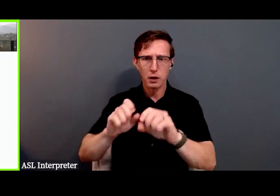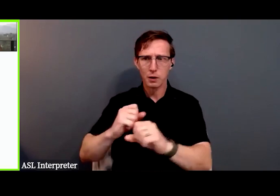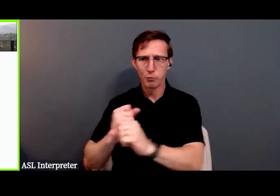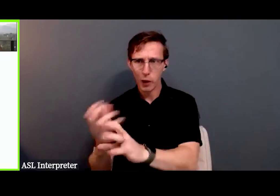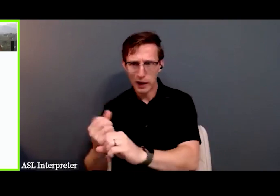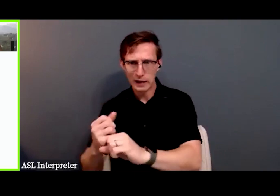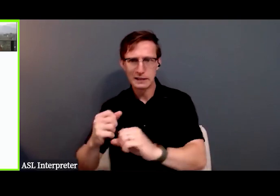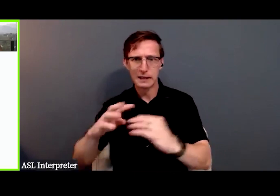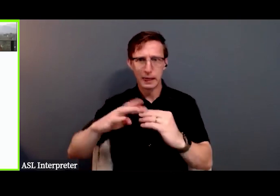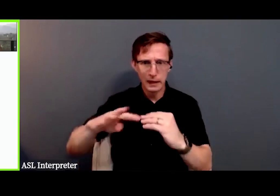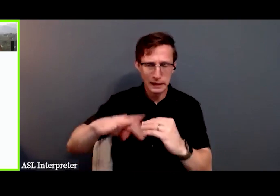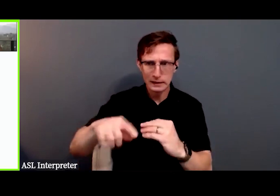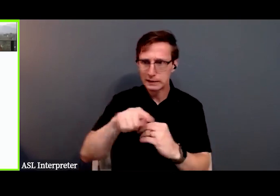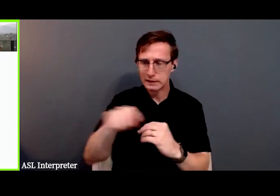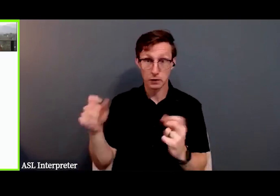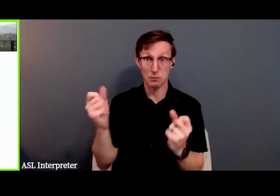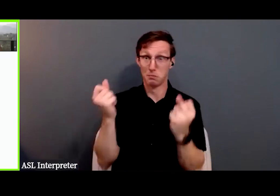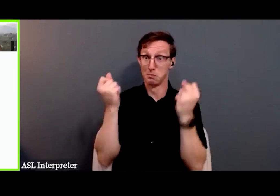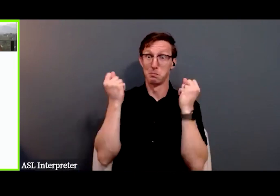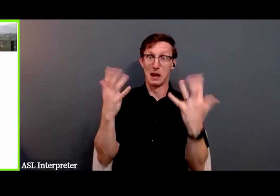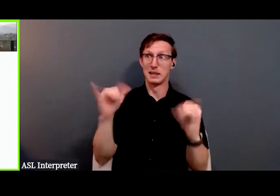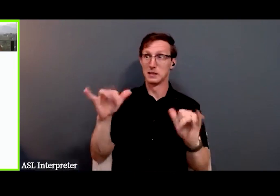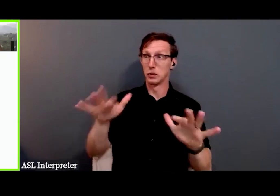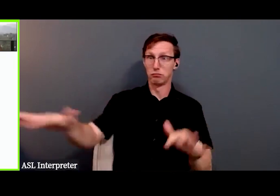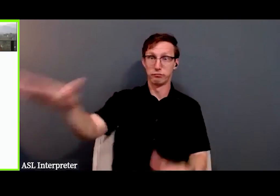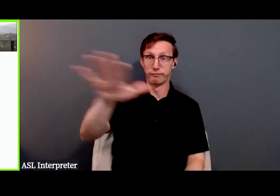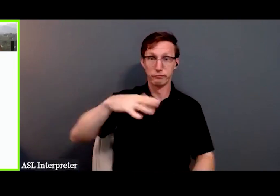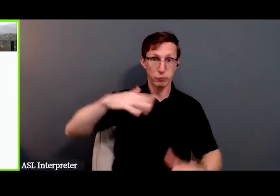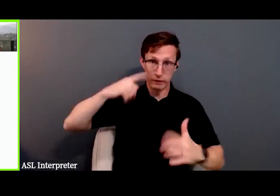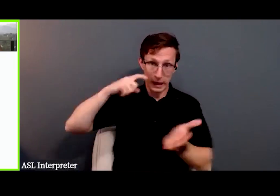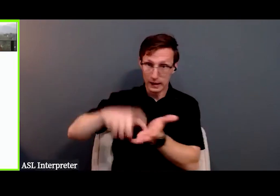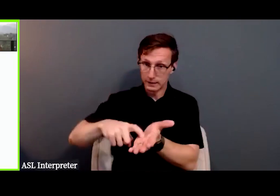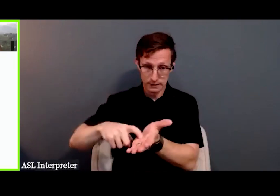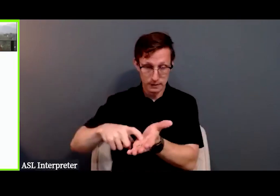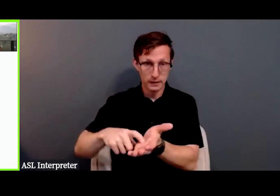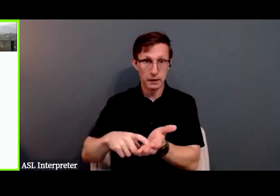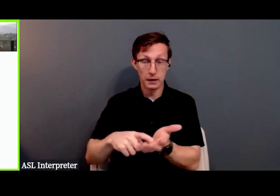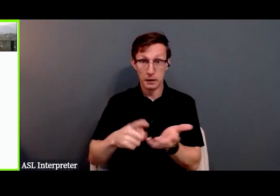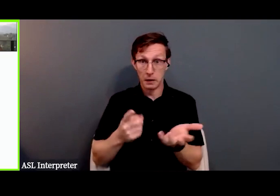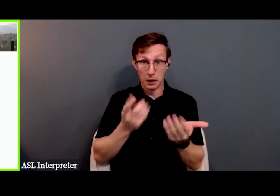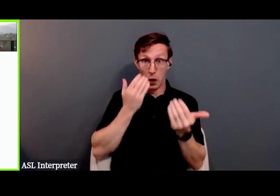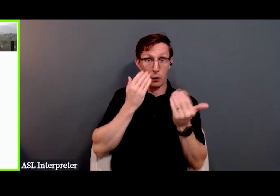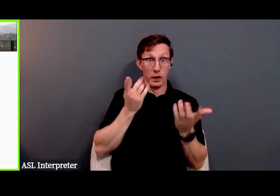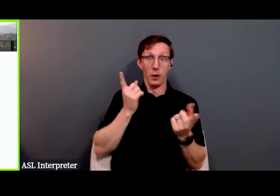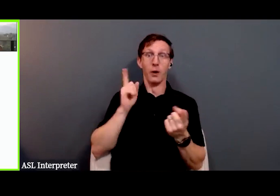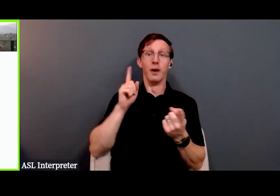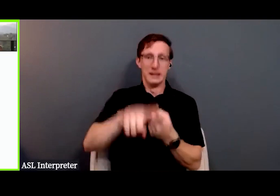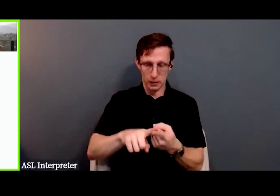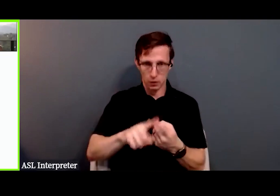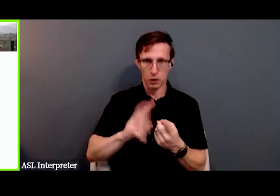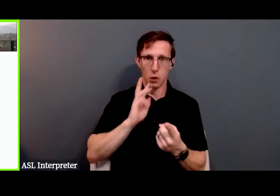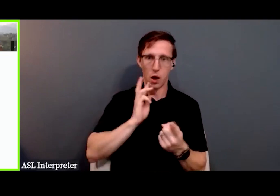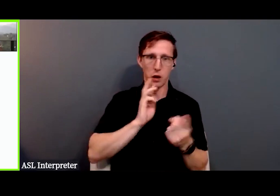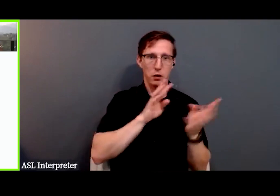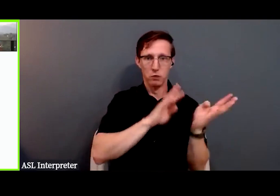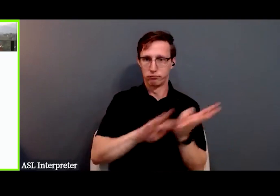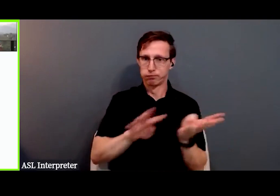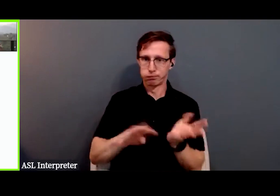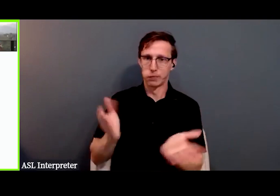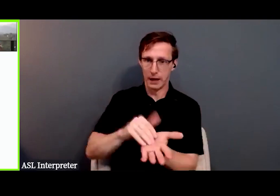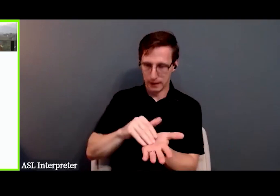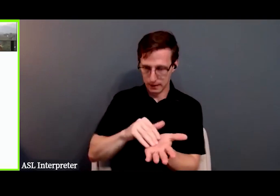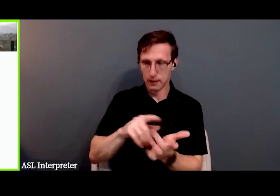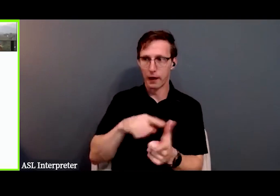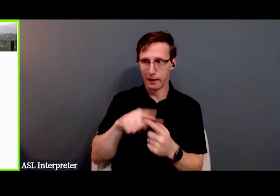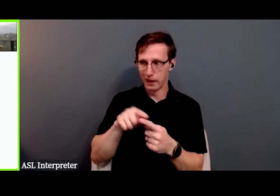and leaks that we are not even aware of yet. And we won't know those until we are able to pressurize the system. And that